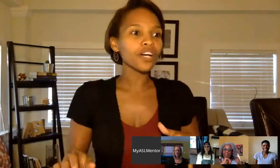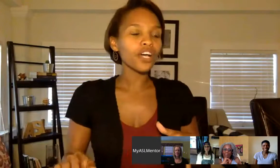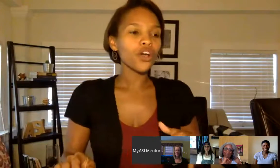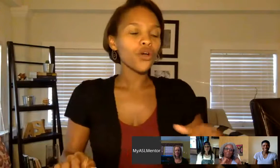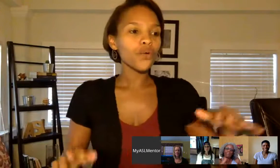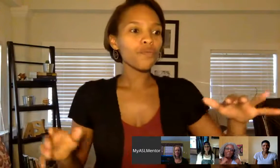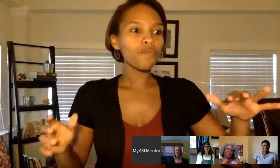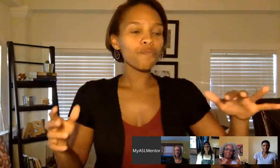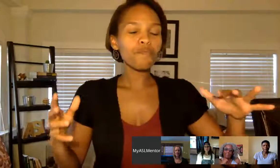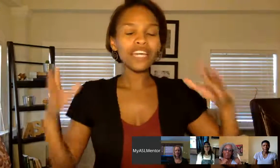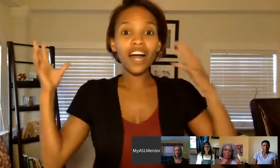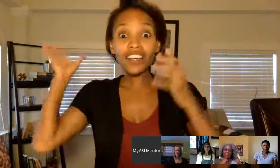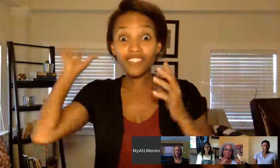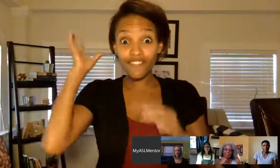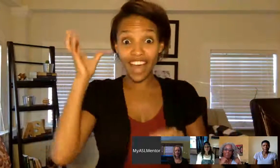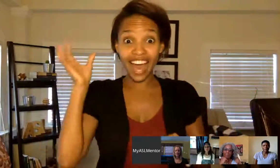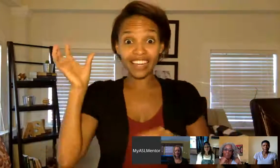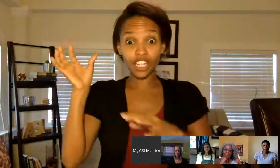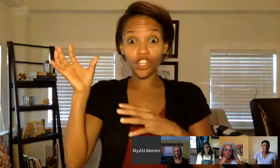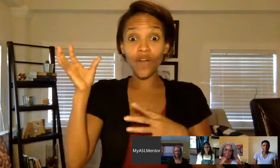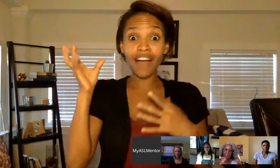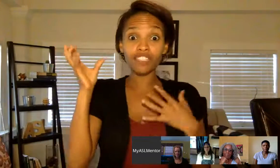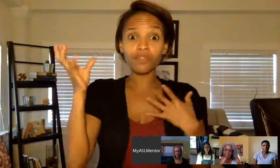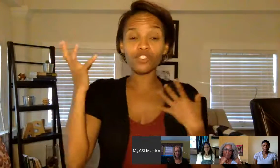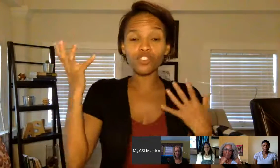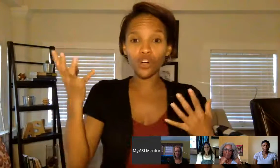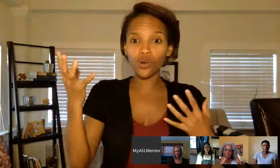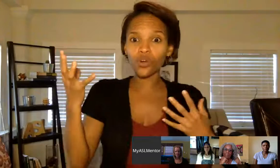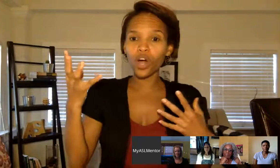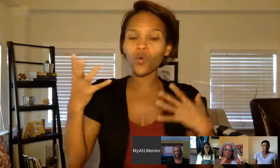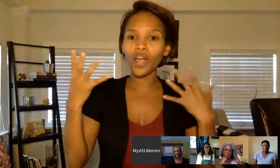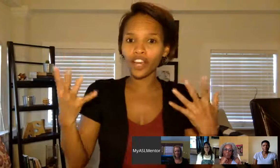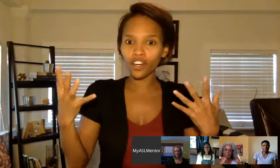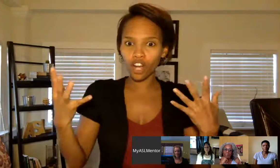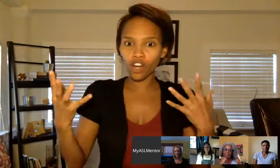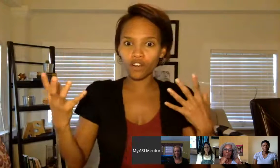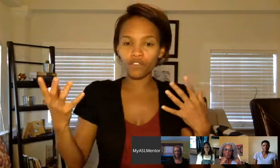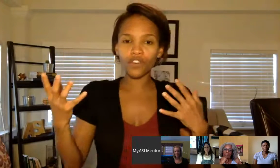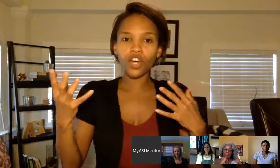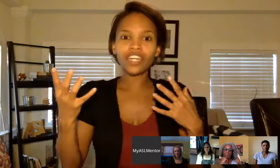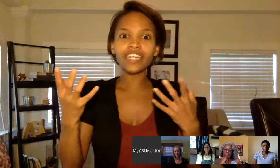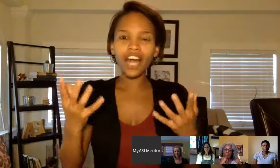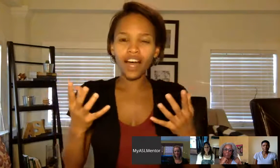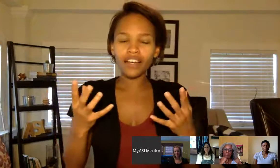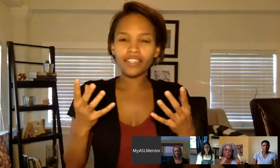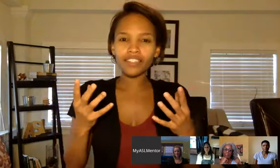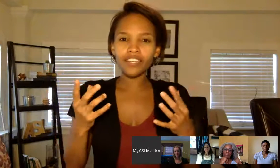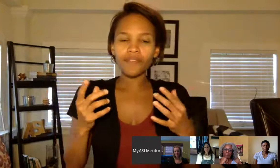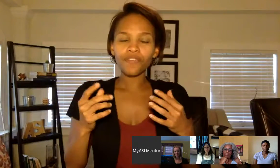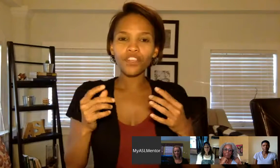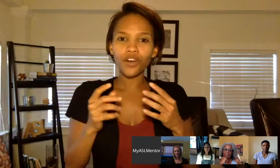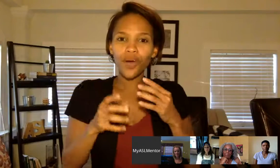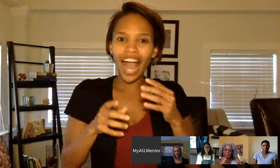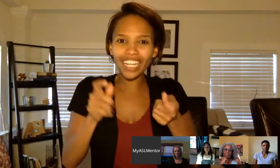so, because of that, you have to be so aware of not,